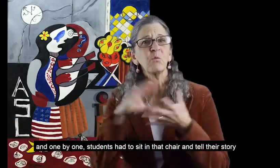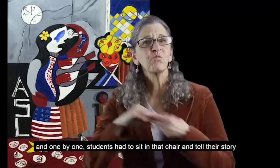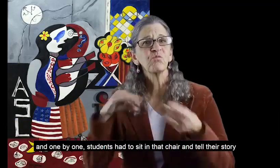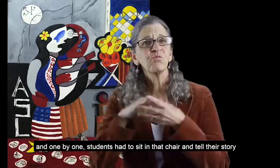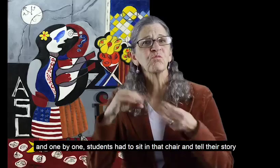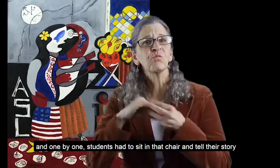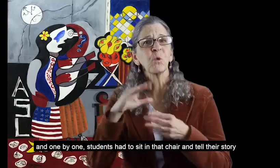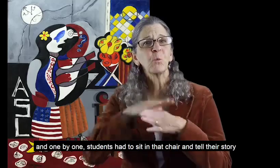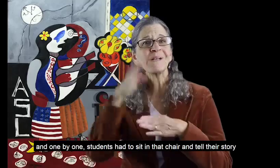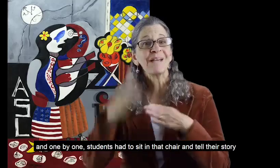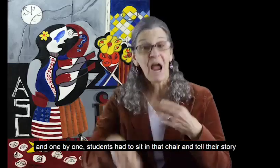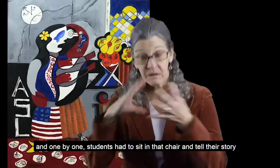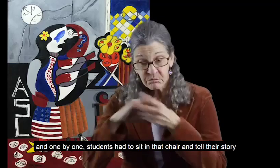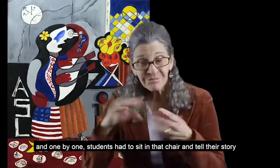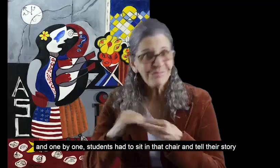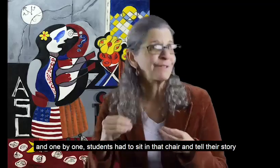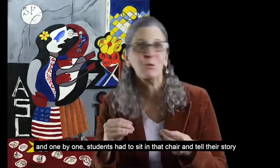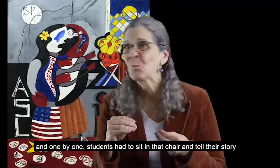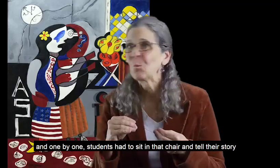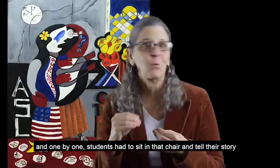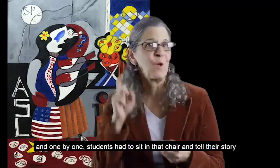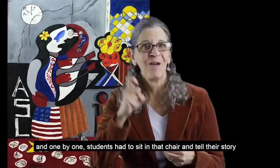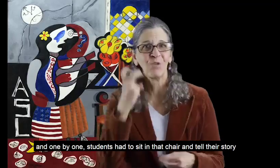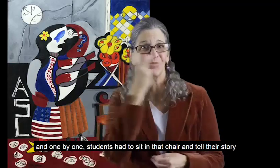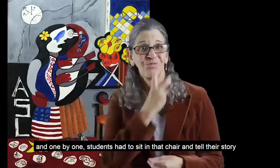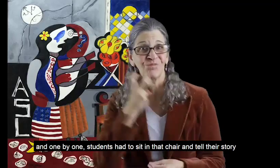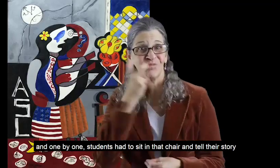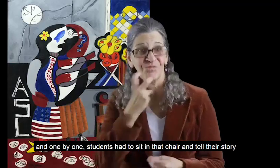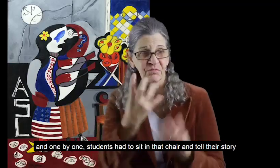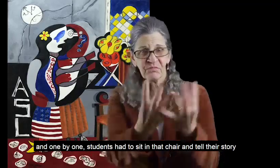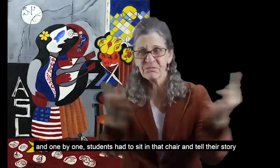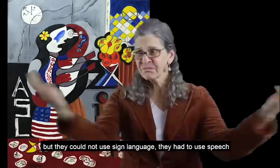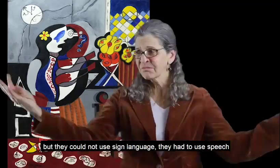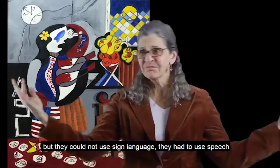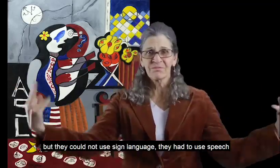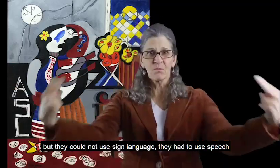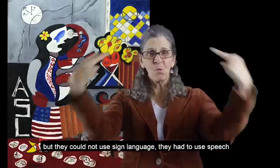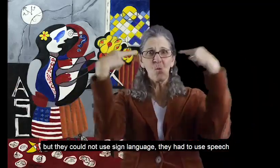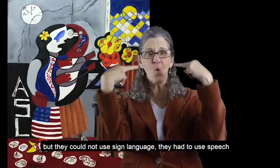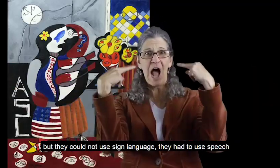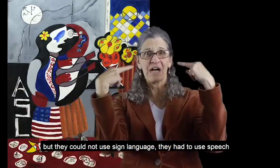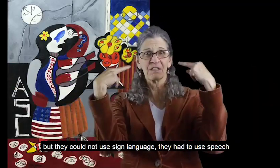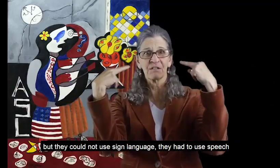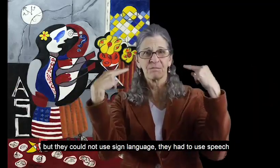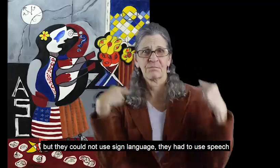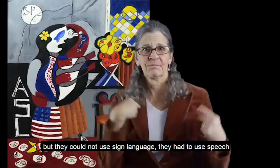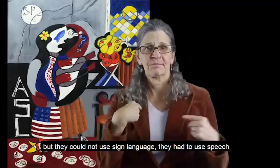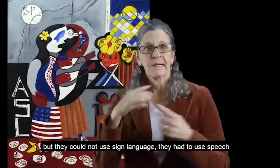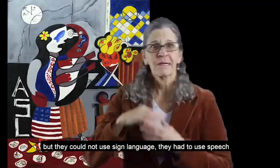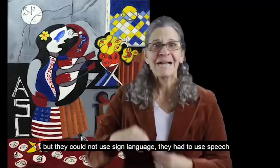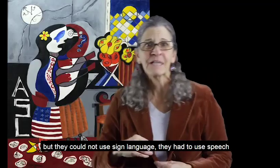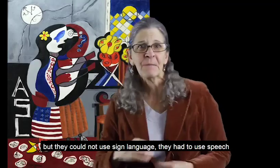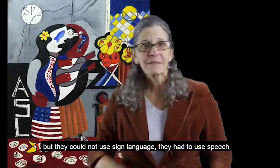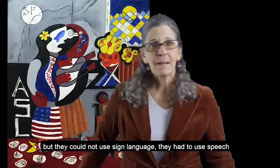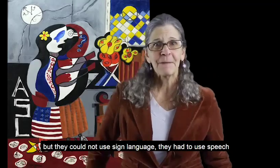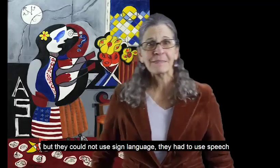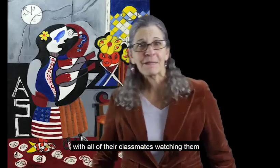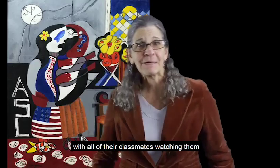one by one, students had to sit in that chair and tell their story. But they couldn't use sign language. They had to use speech,